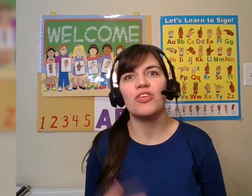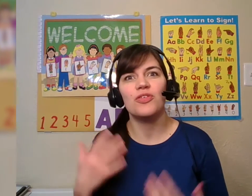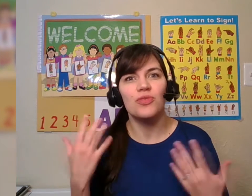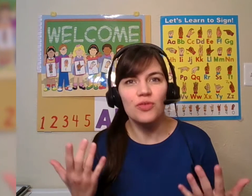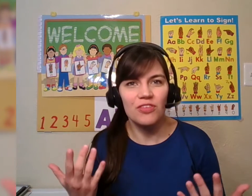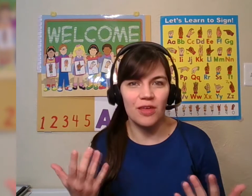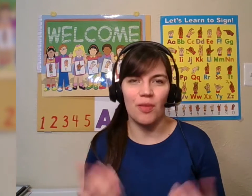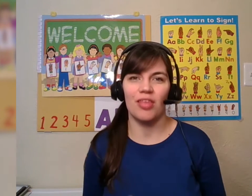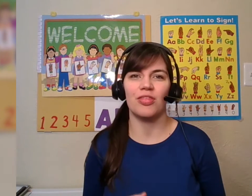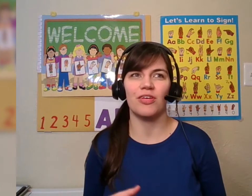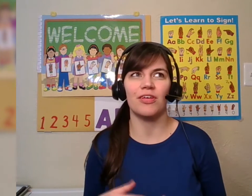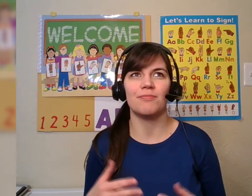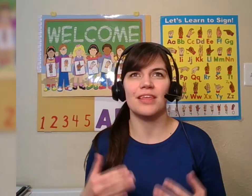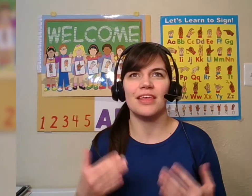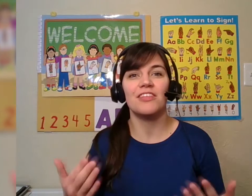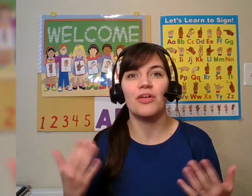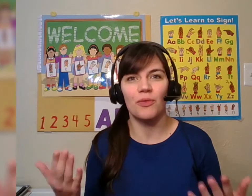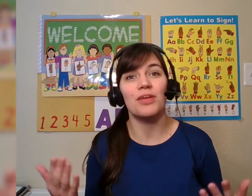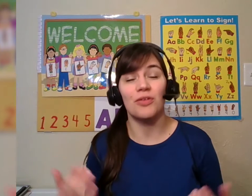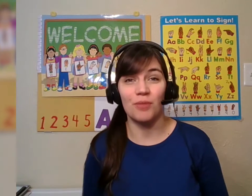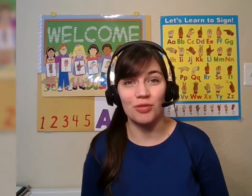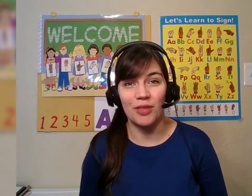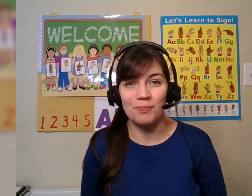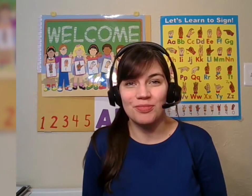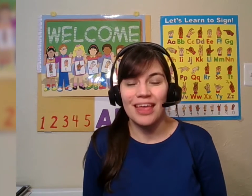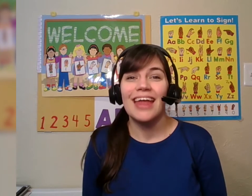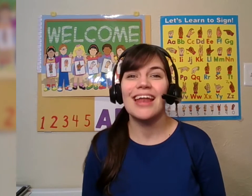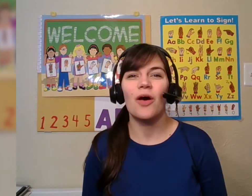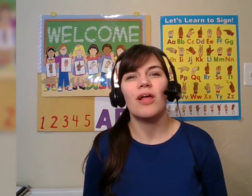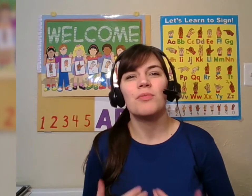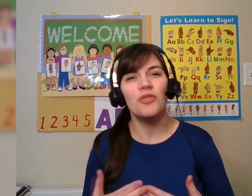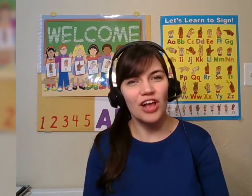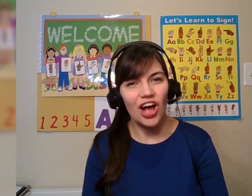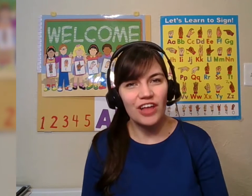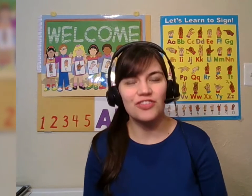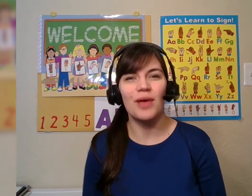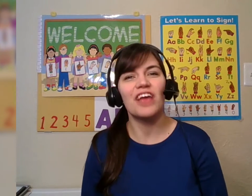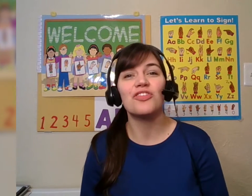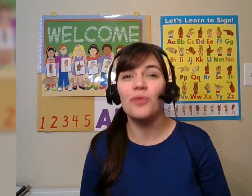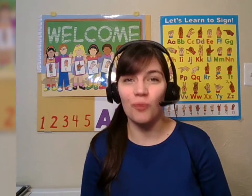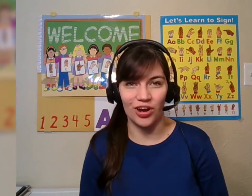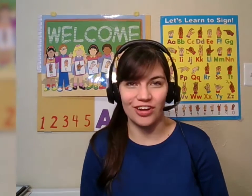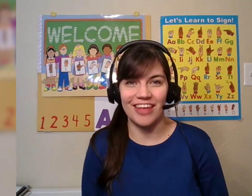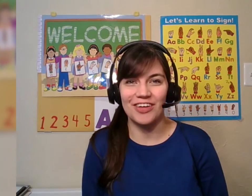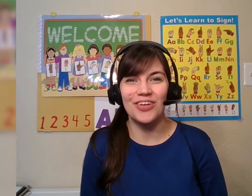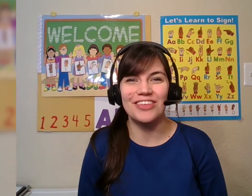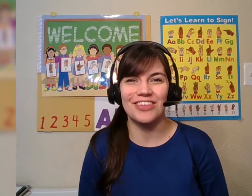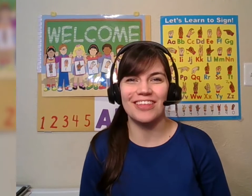you use them, the easier it will be to remember them. Now, moving on to actual words. I know this